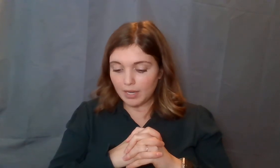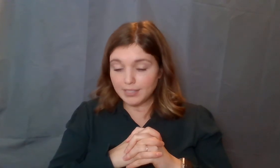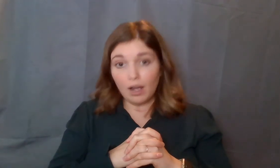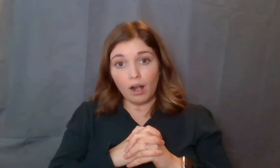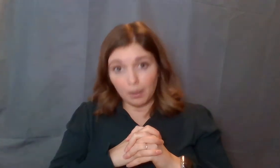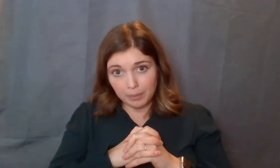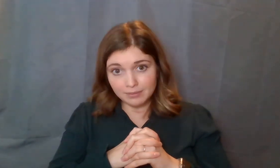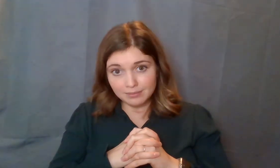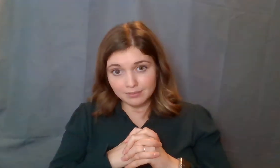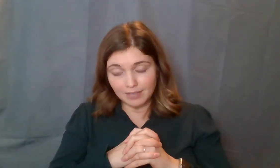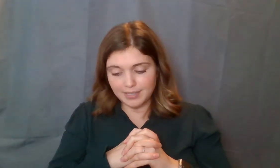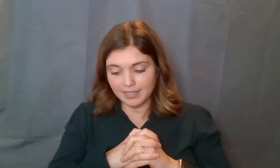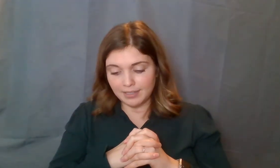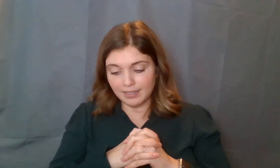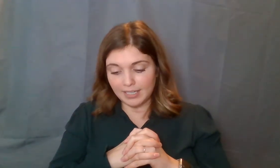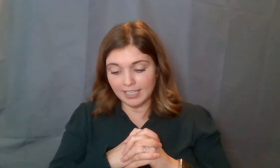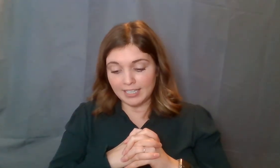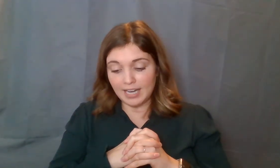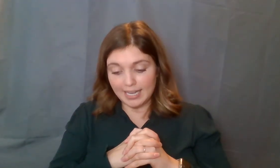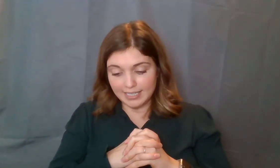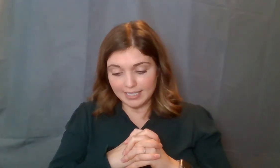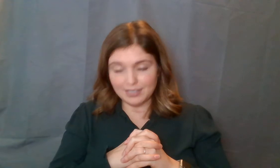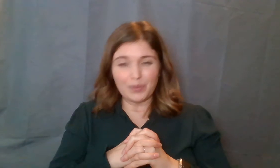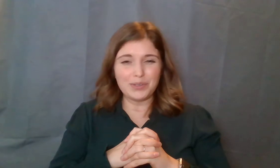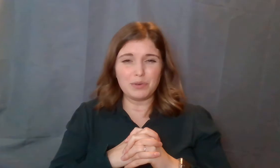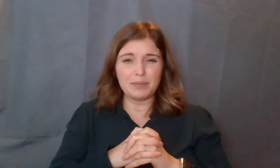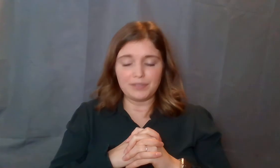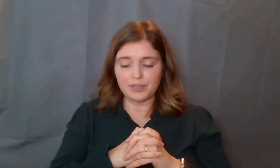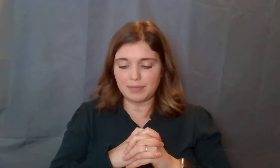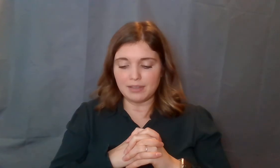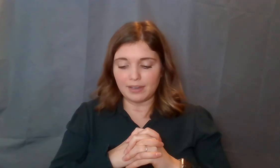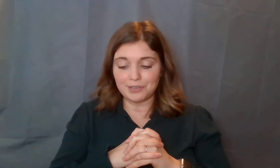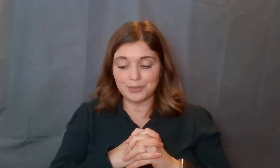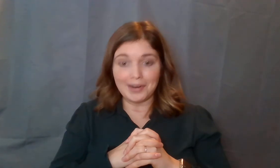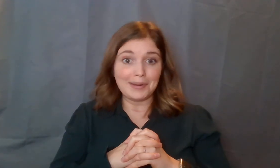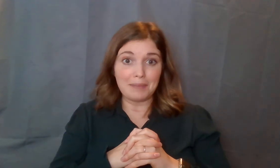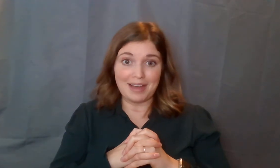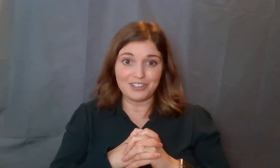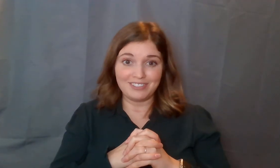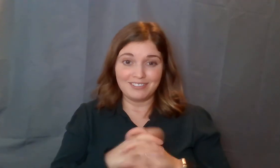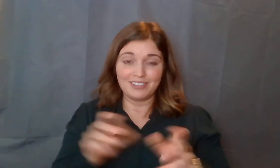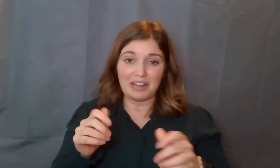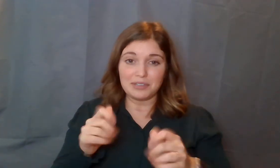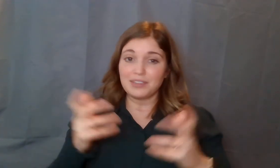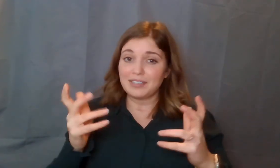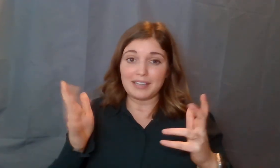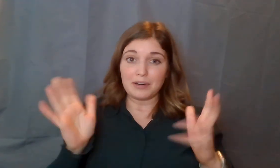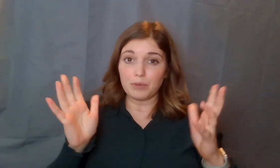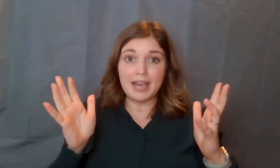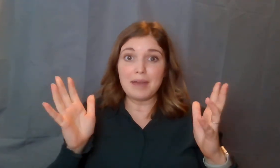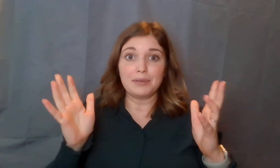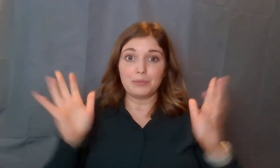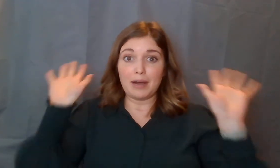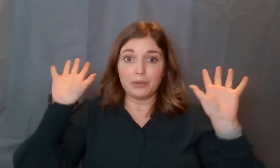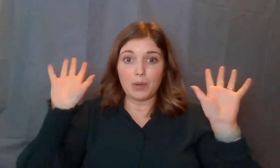Light up, as in ignite. So this would be to me like you're striking a match. Okay, so this is like we're camping, we're out in the